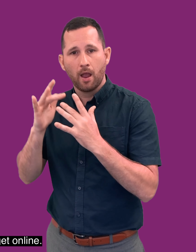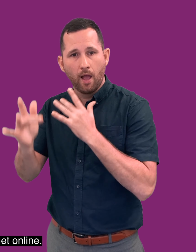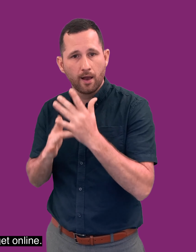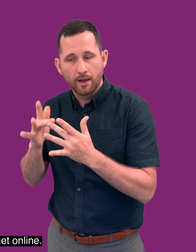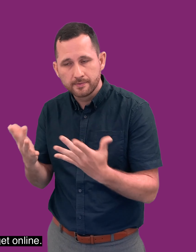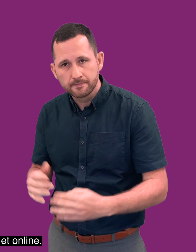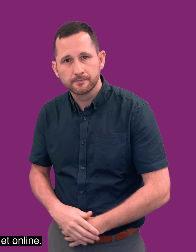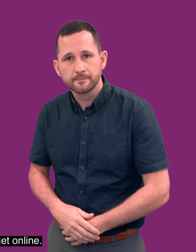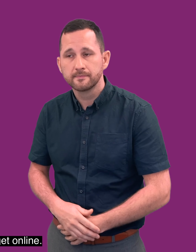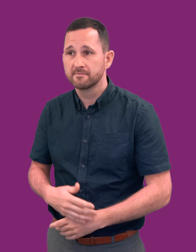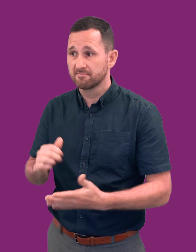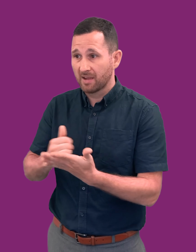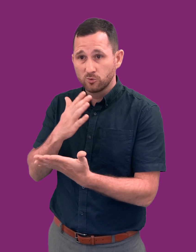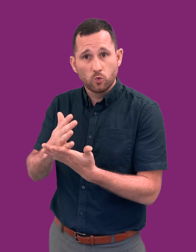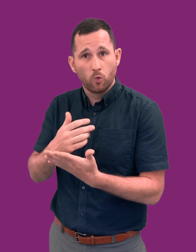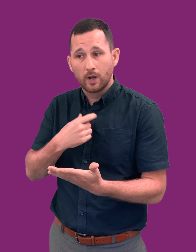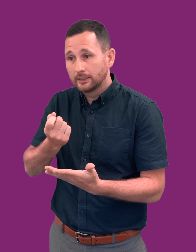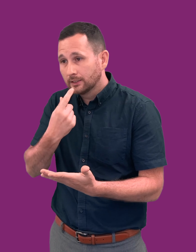Help to get online.